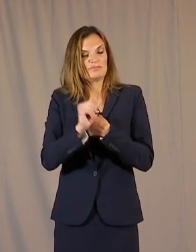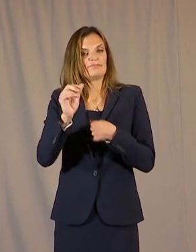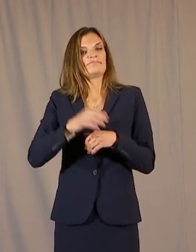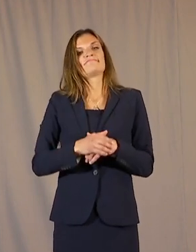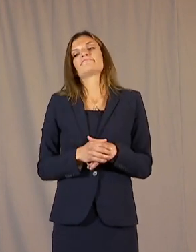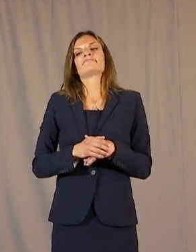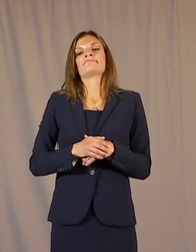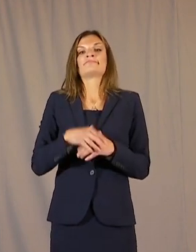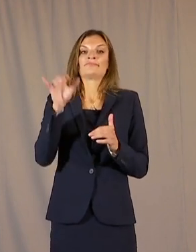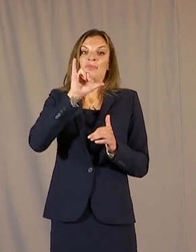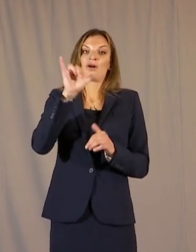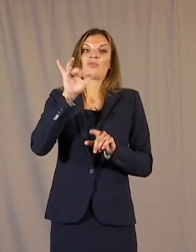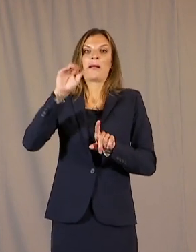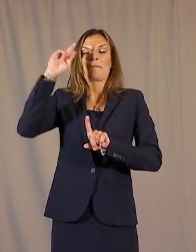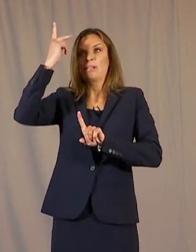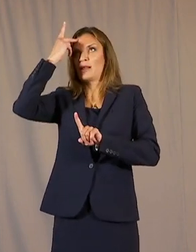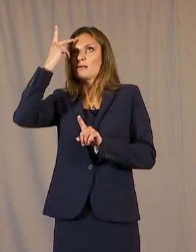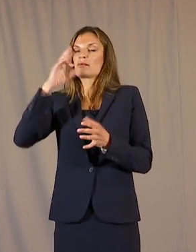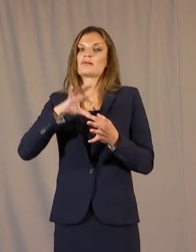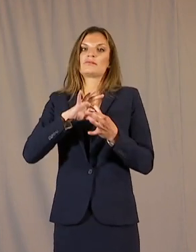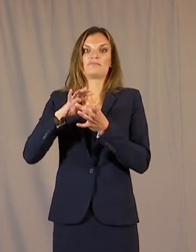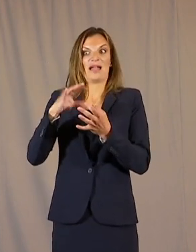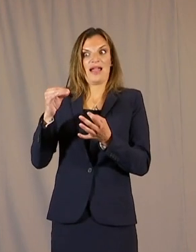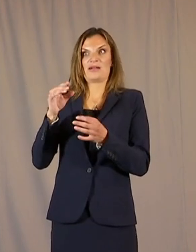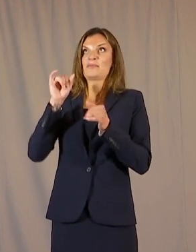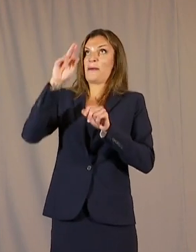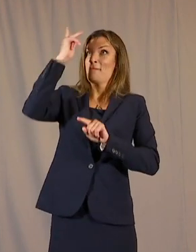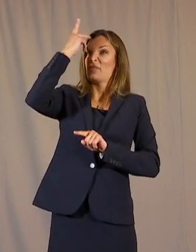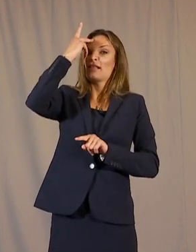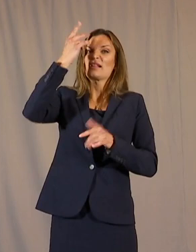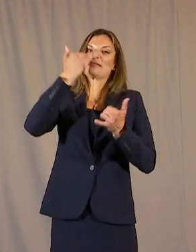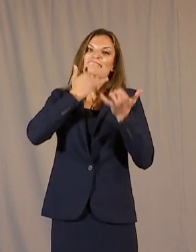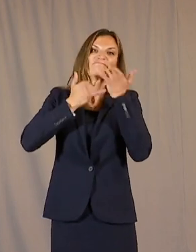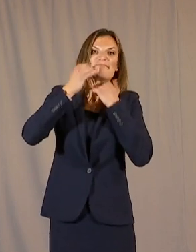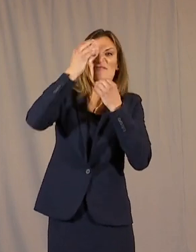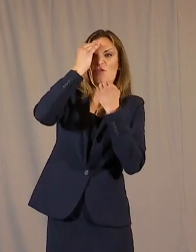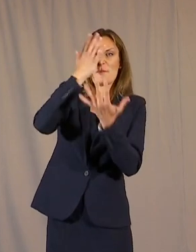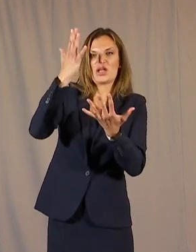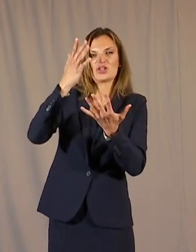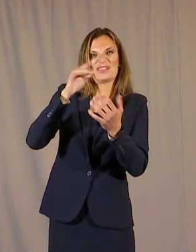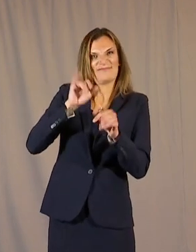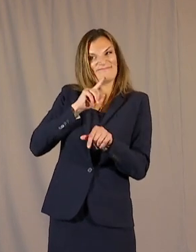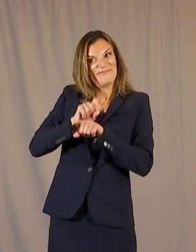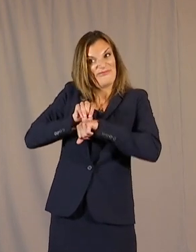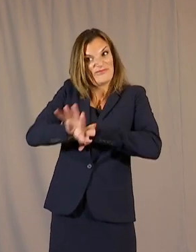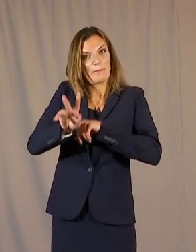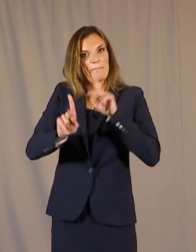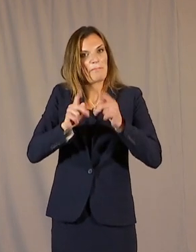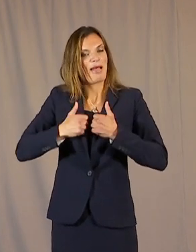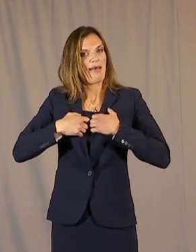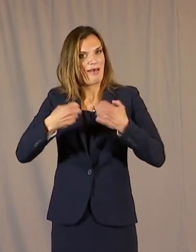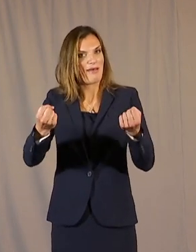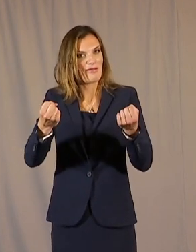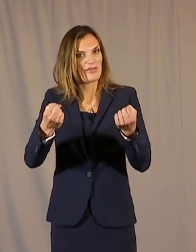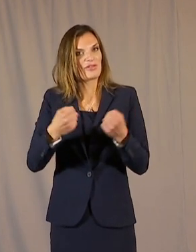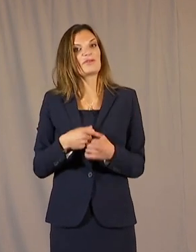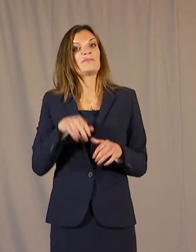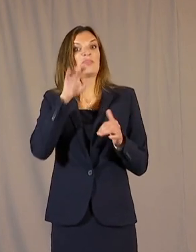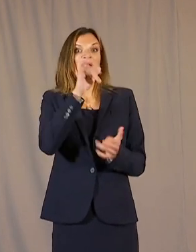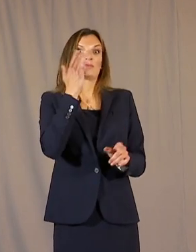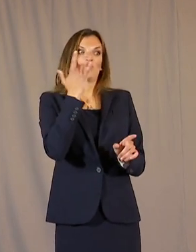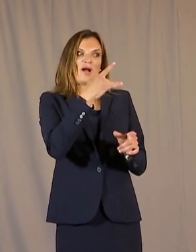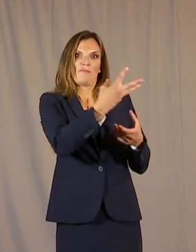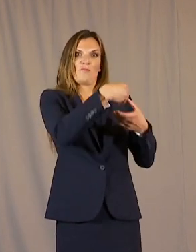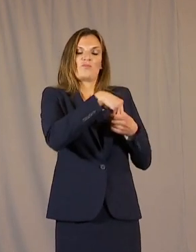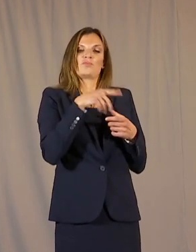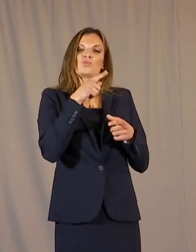obviously the political to our actual health. And so I think, again, trusted messengers is only a part of that. It also means that we